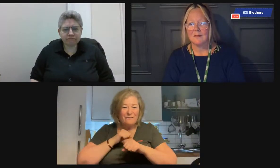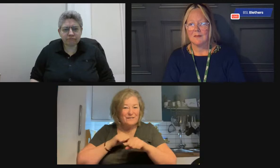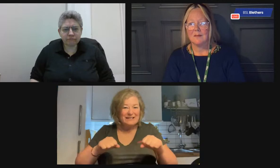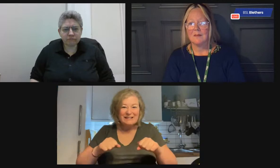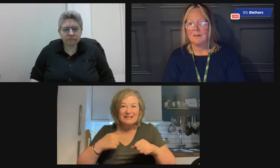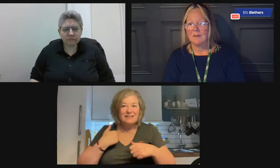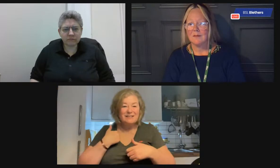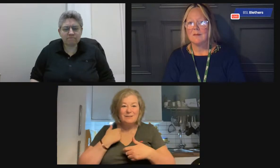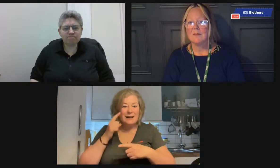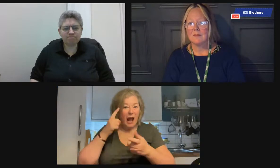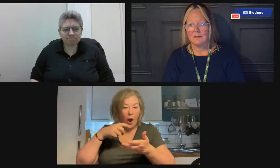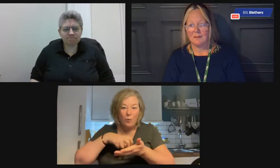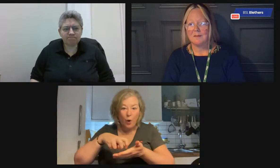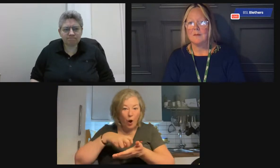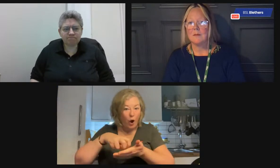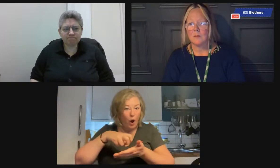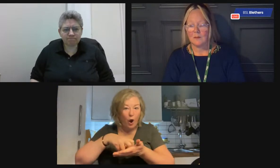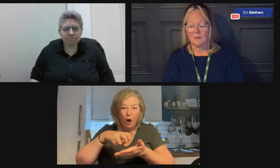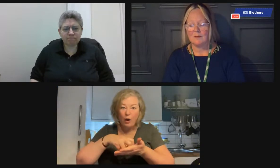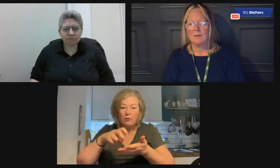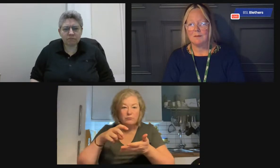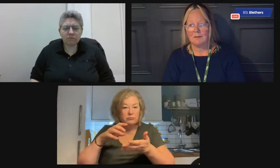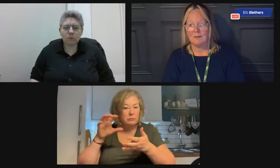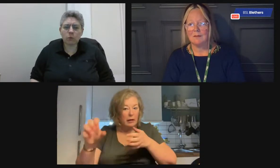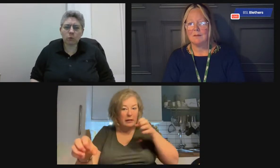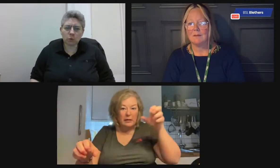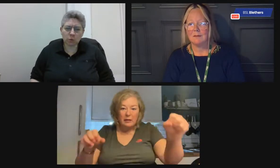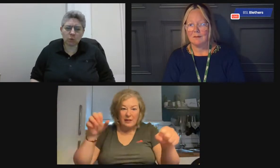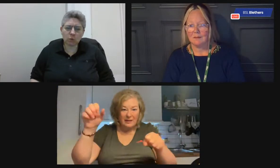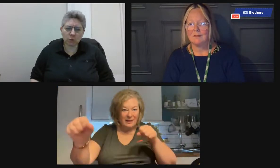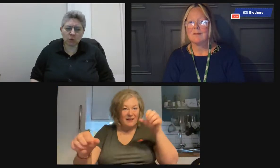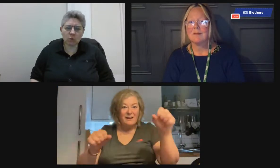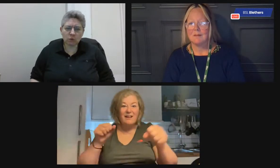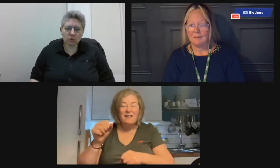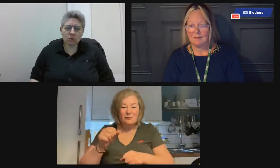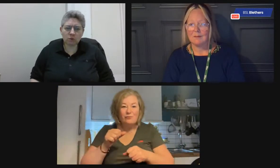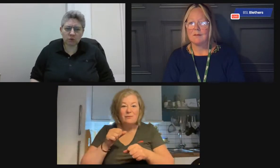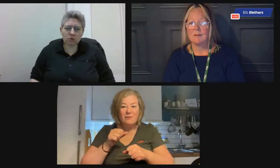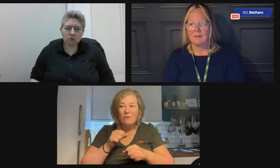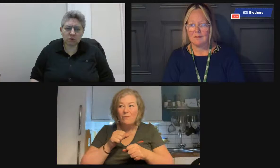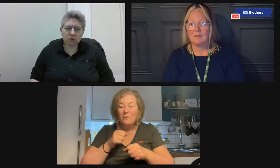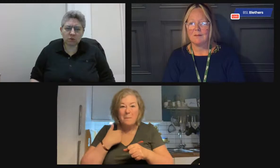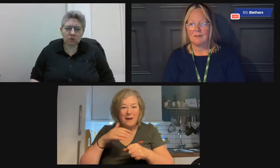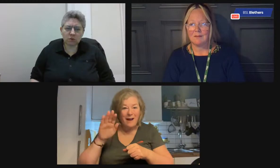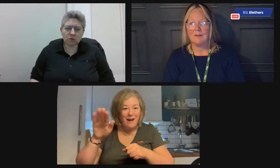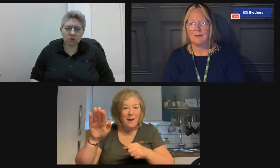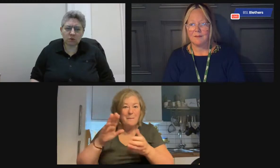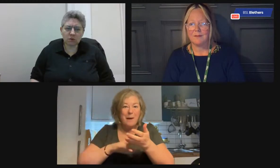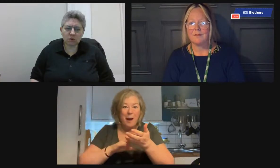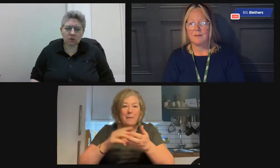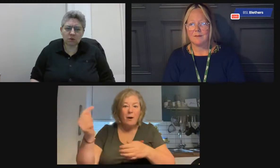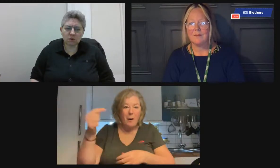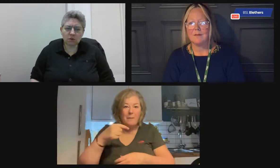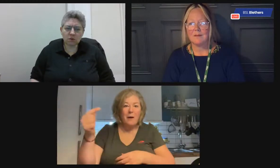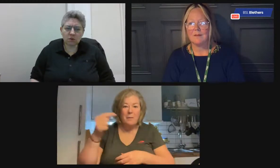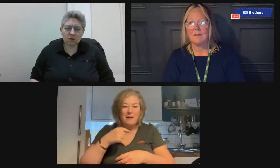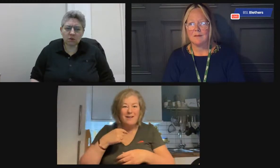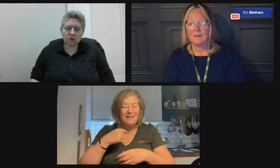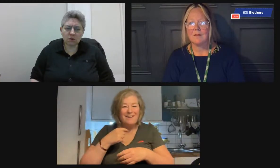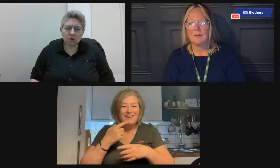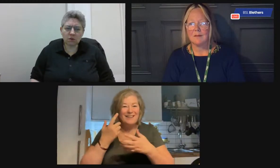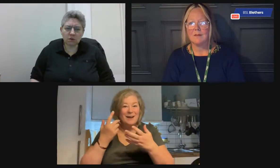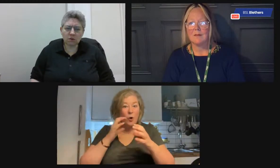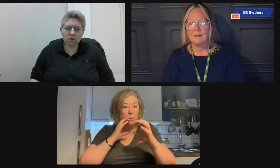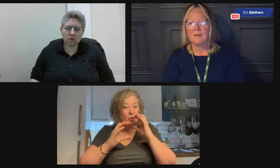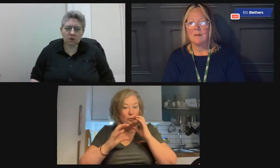wasn't well. I was weak. I wasn't fit. I couldn't walk properly. I was sort of staggering, having to hold on to things.